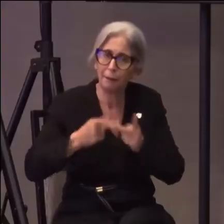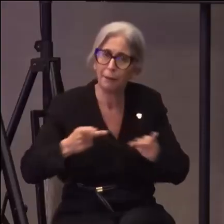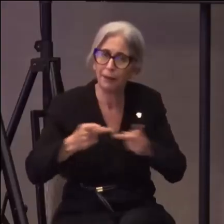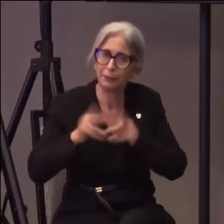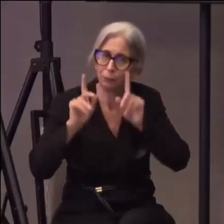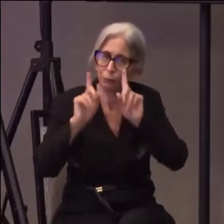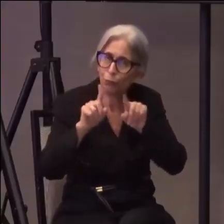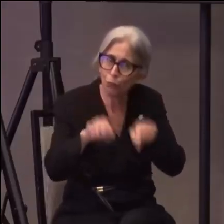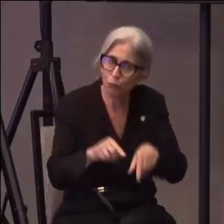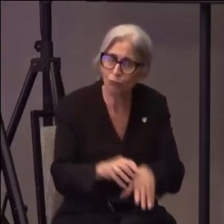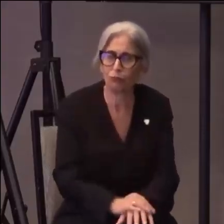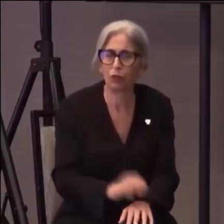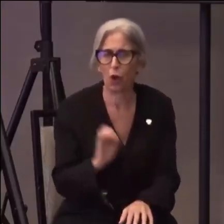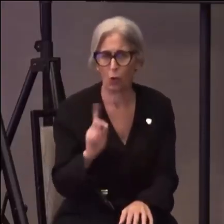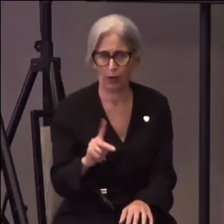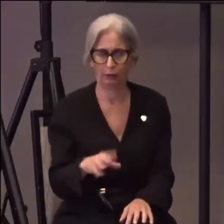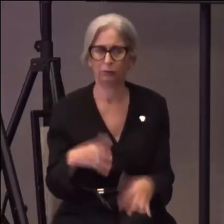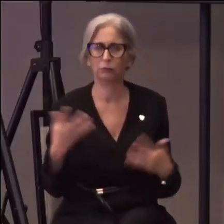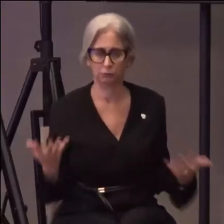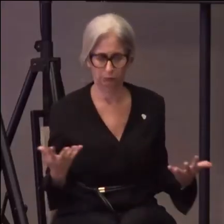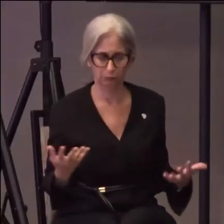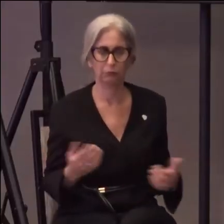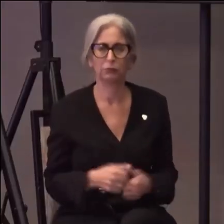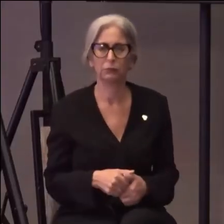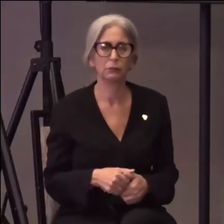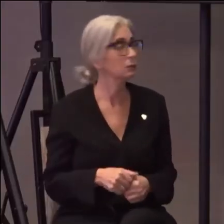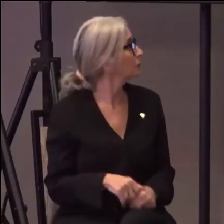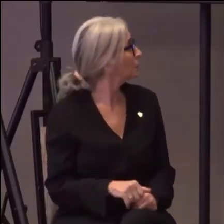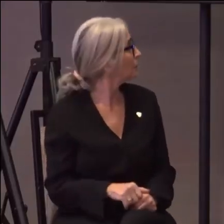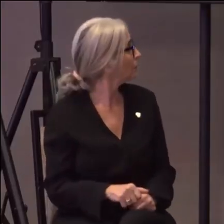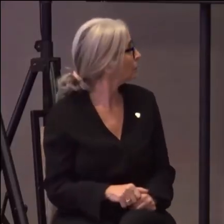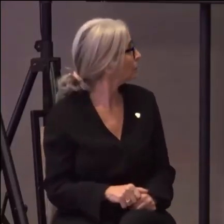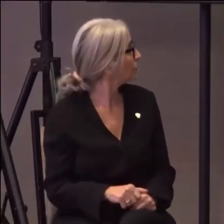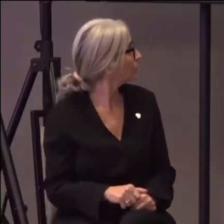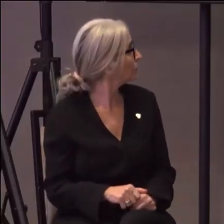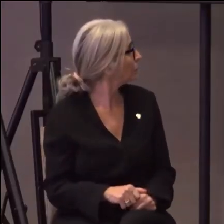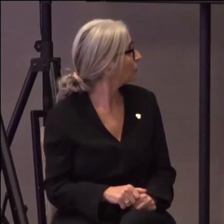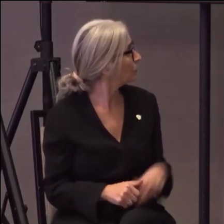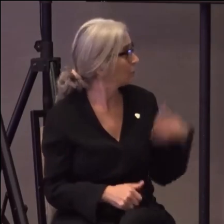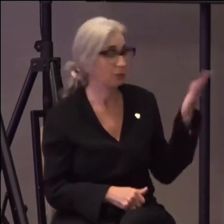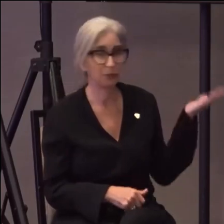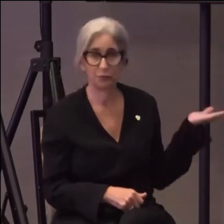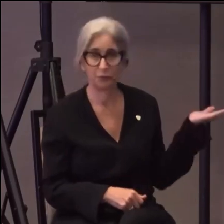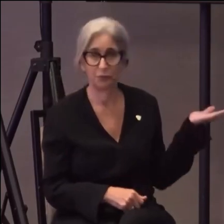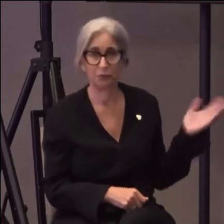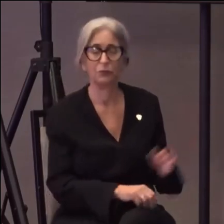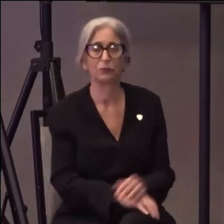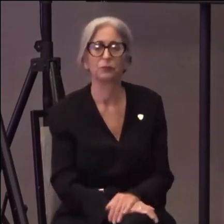Okay. So we'll just go around. Yeah.